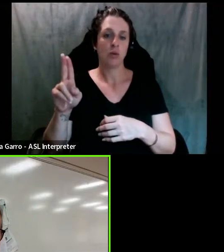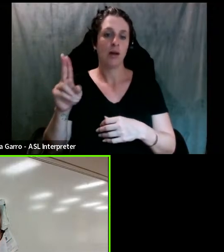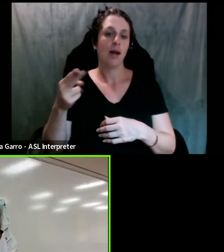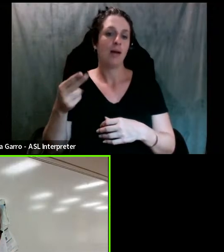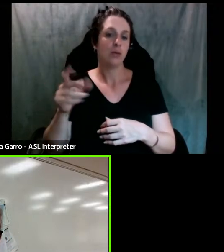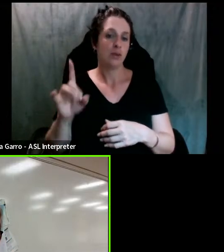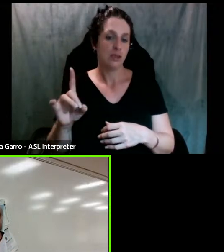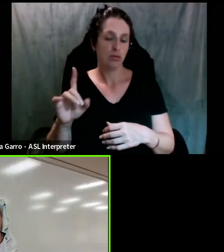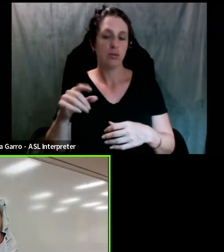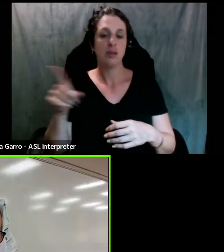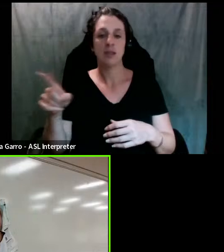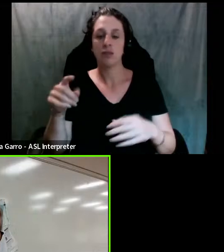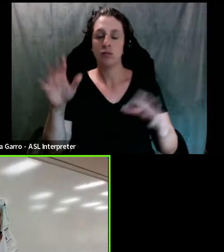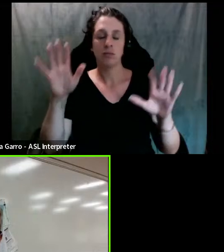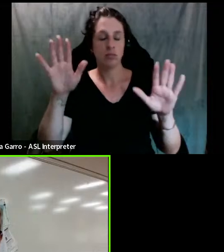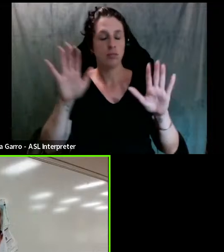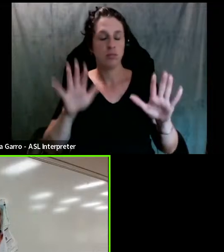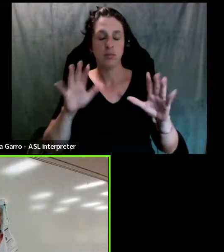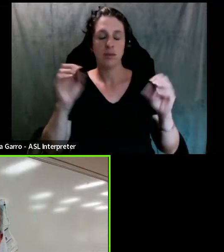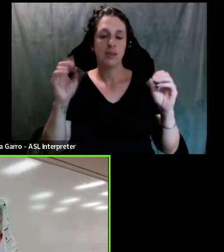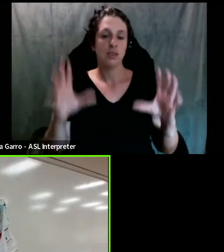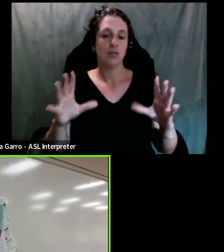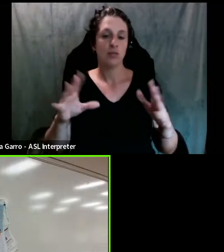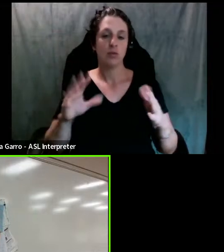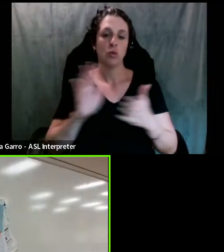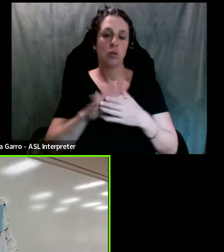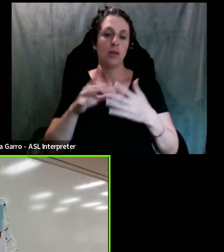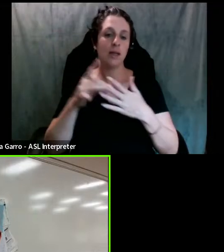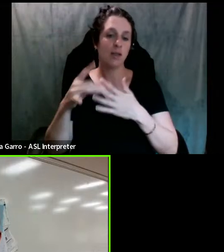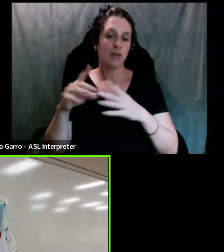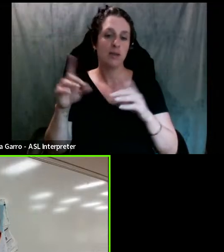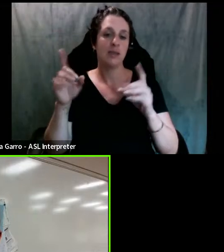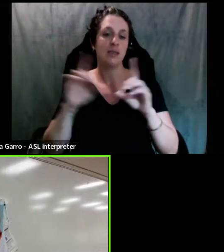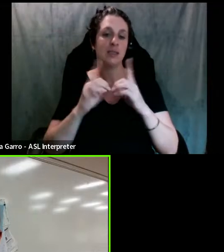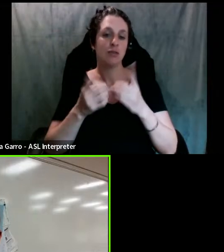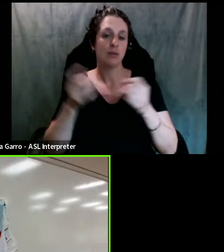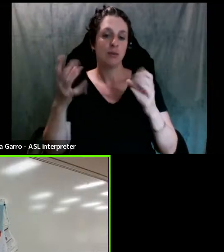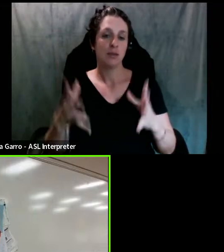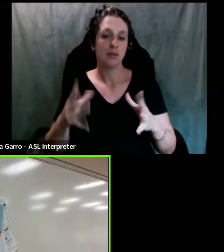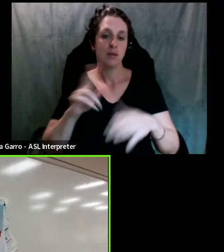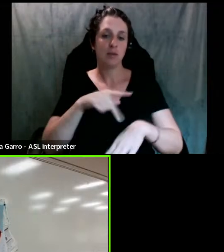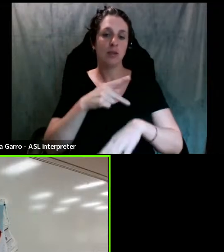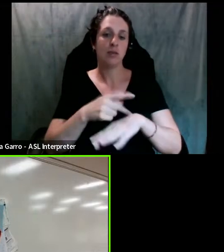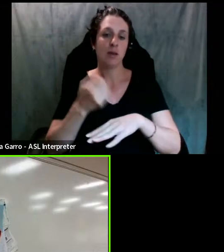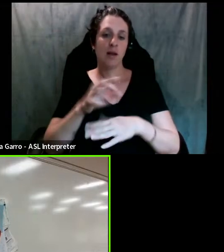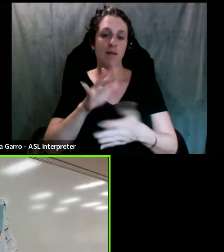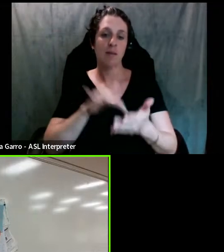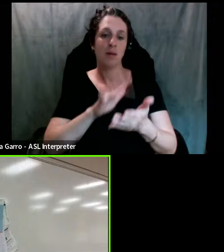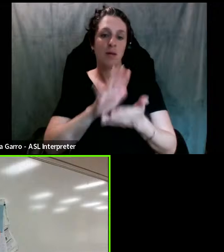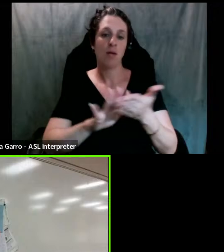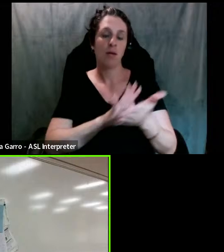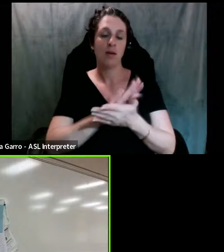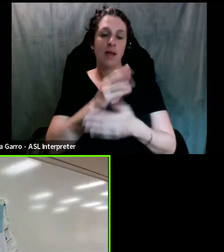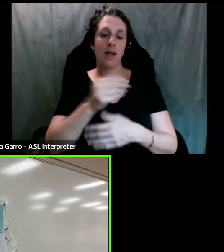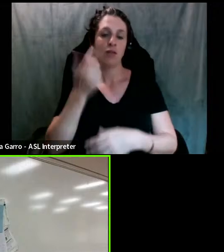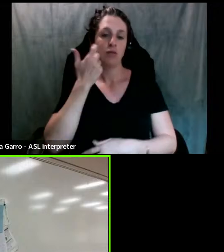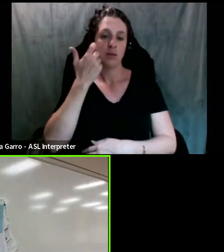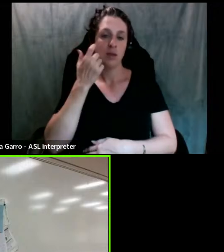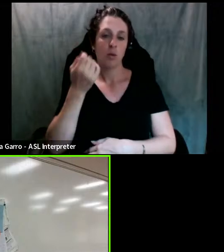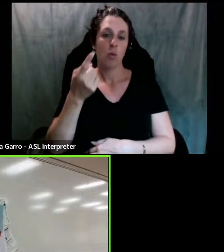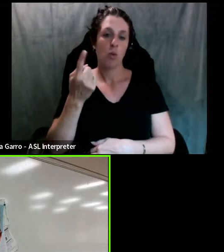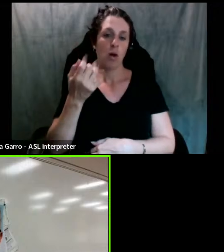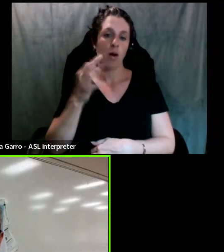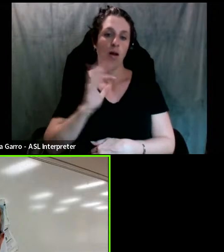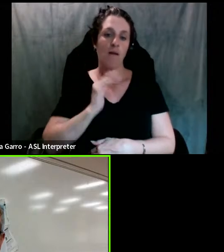outstanding teacher, a school leader, a district administrator, a principal of middle college, and most recently, one of our